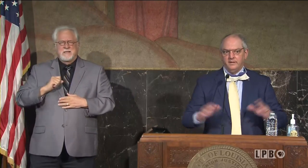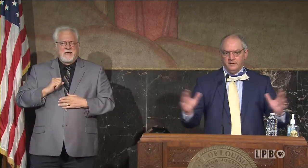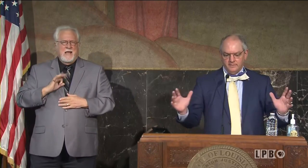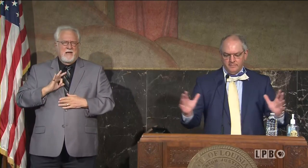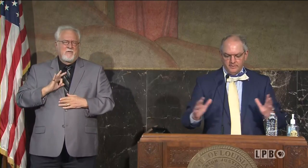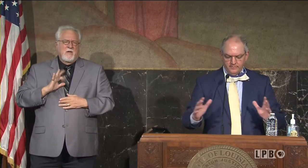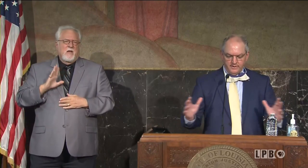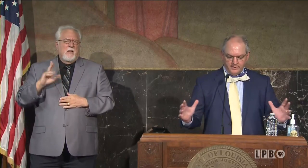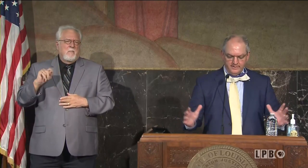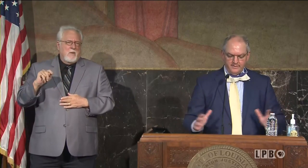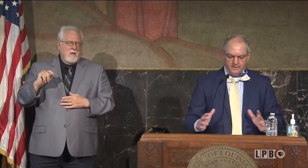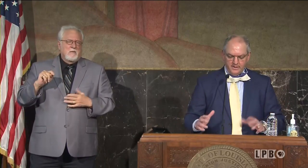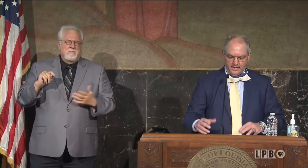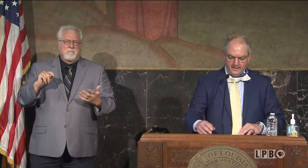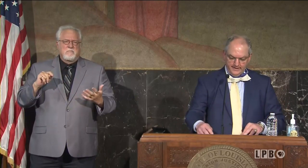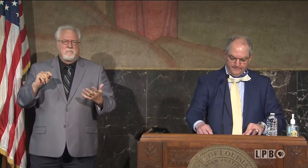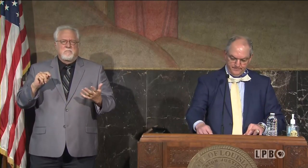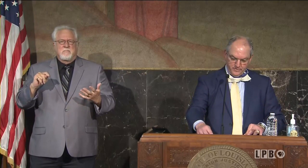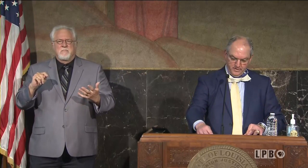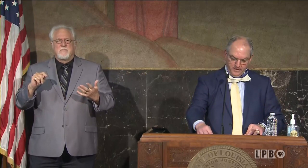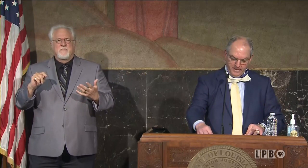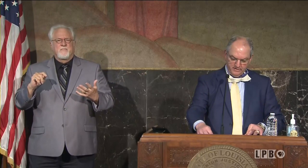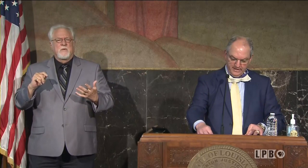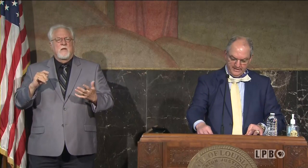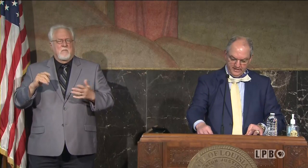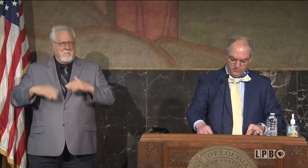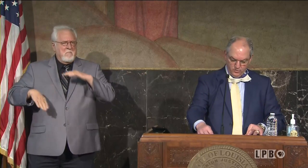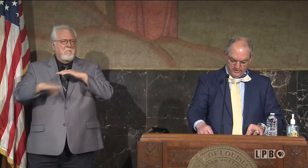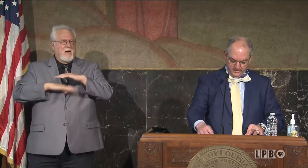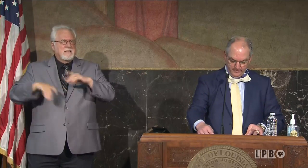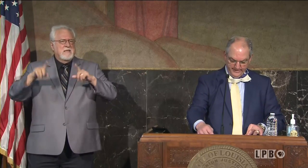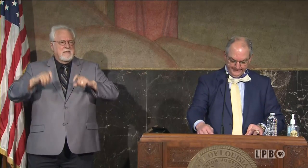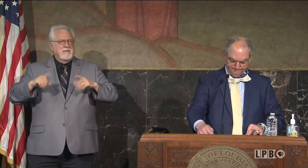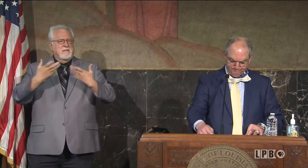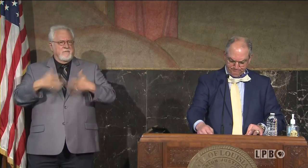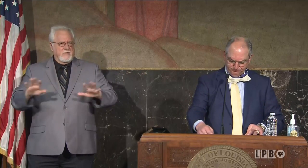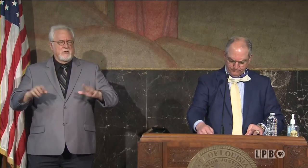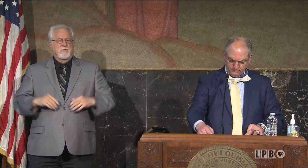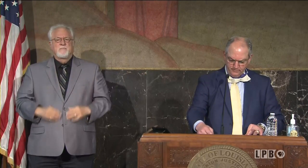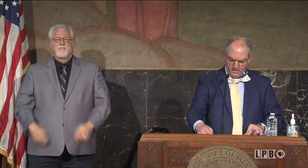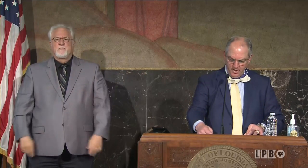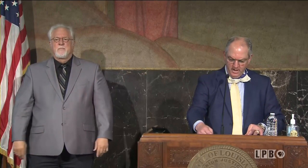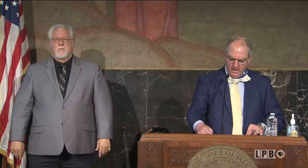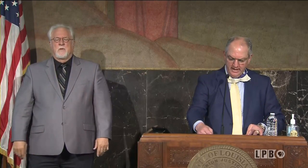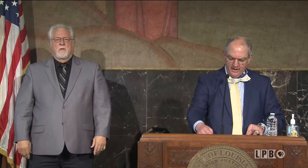but the baseline test was complete.